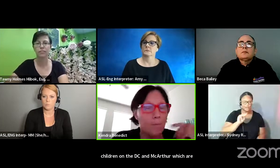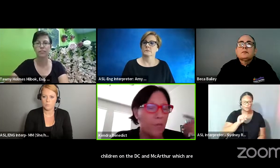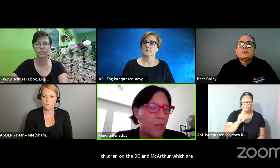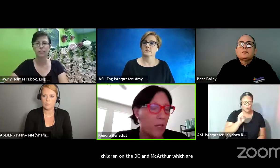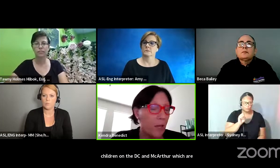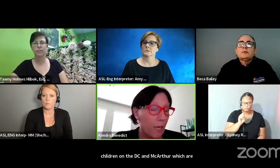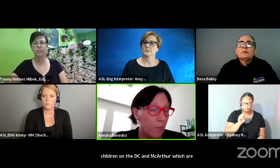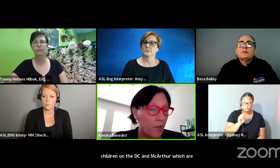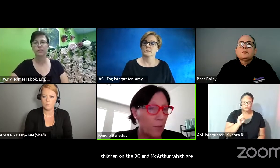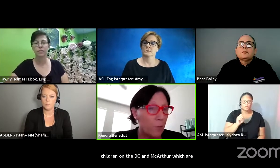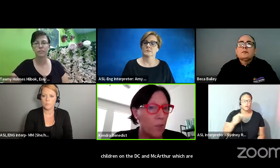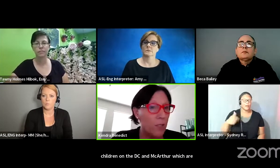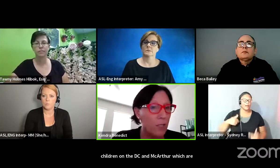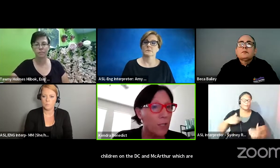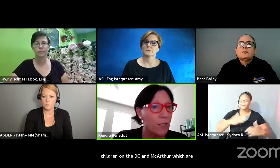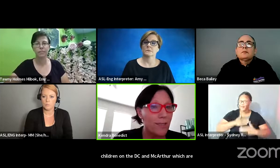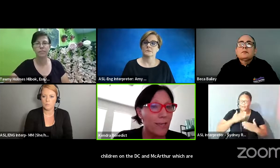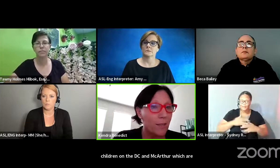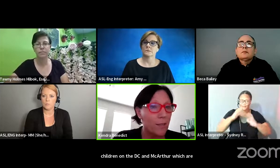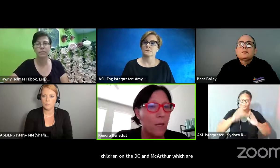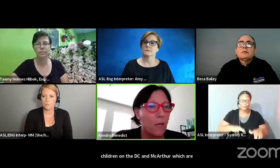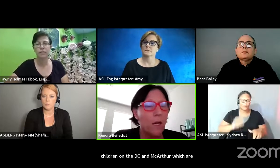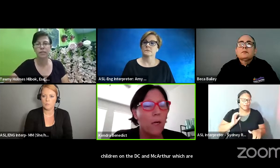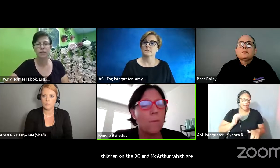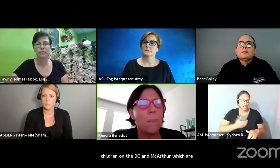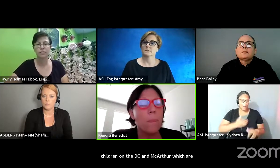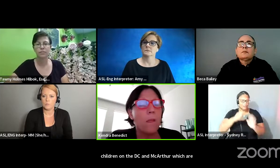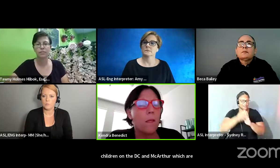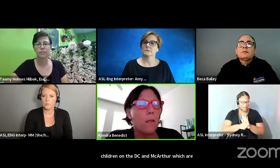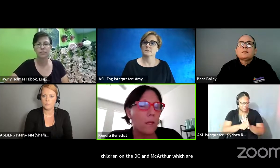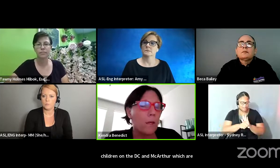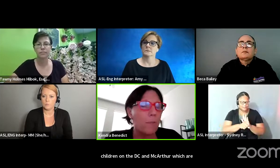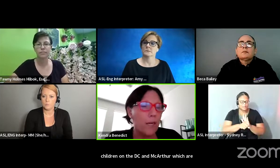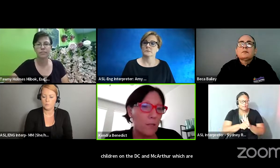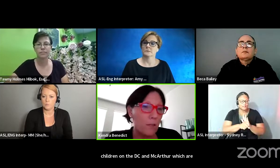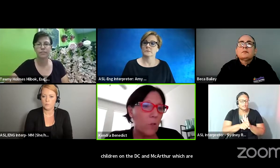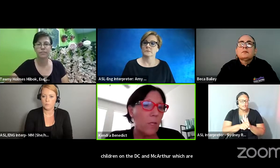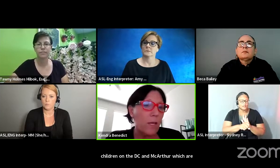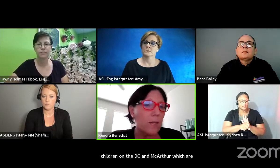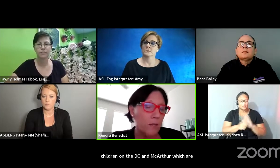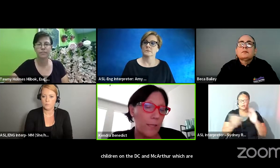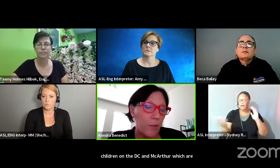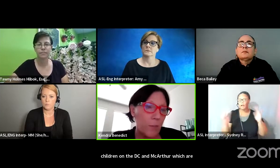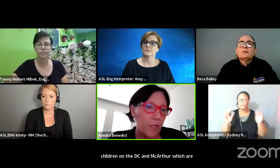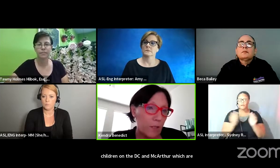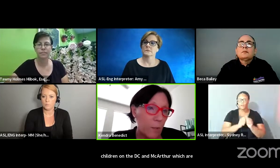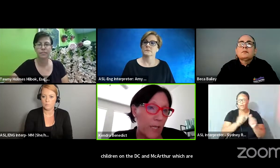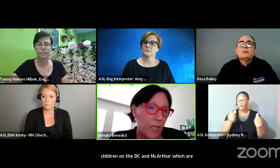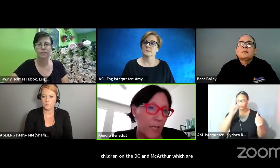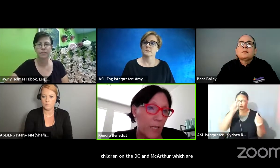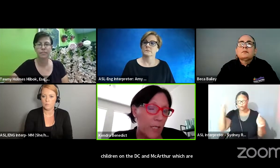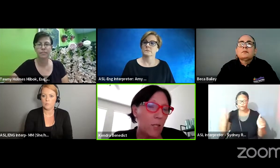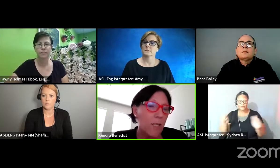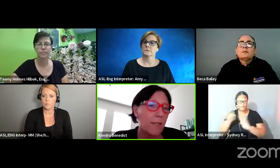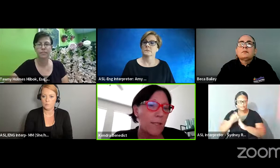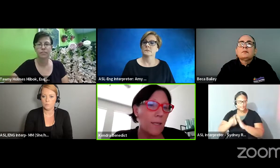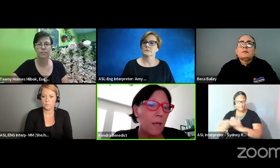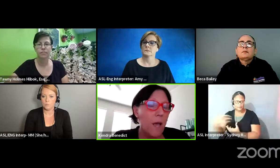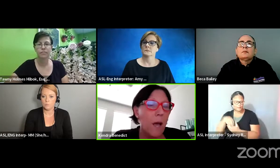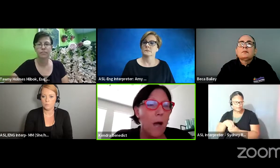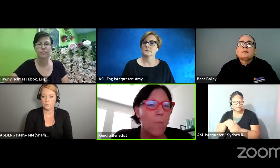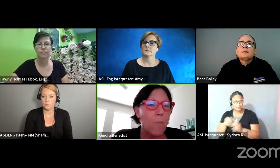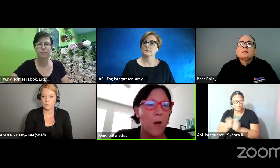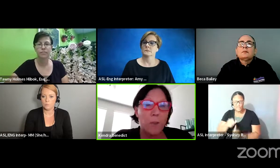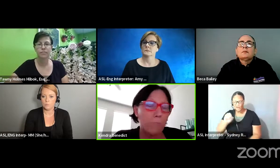And I'm very happy to report that our states, in comparison to the other states participating in